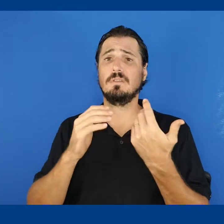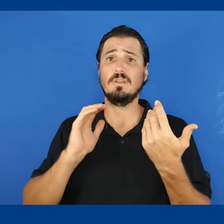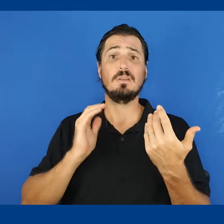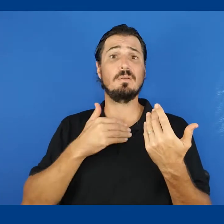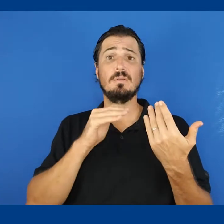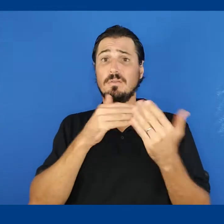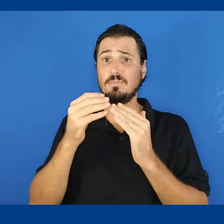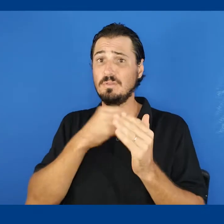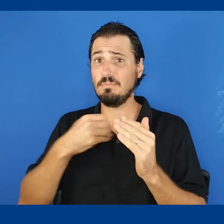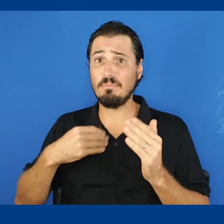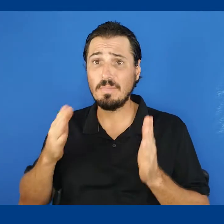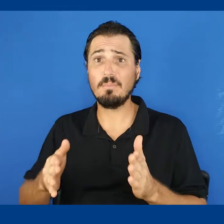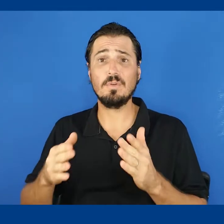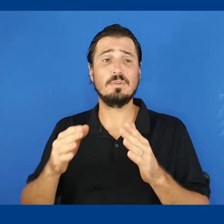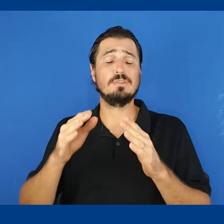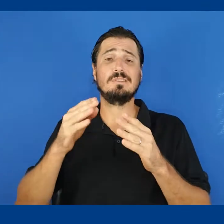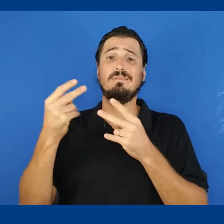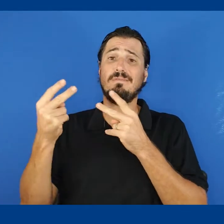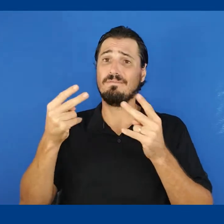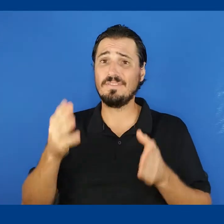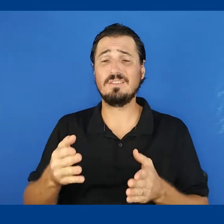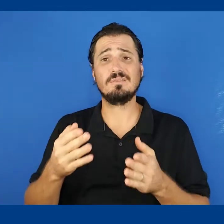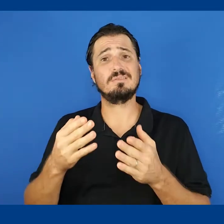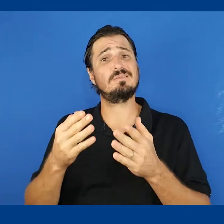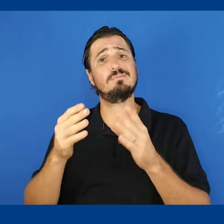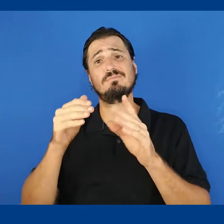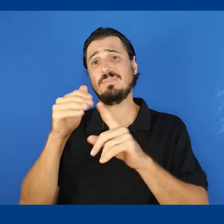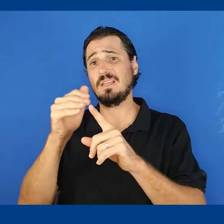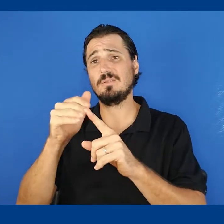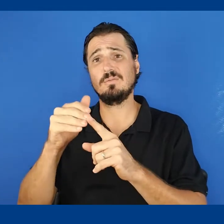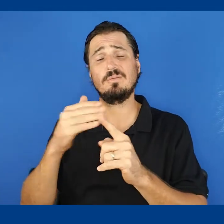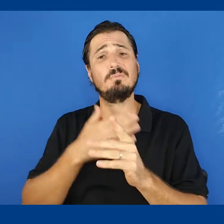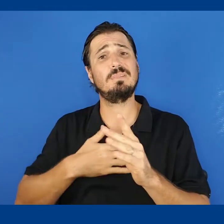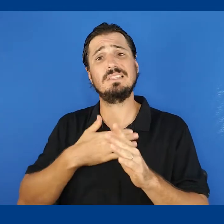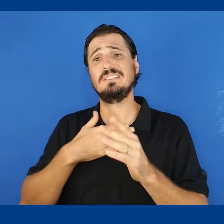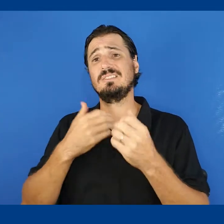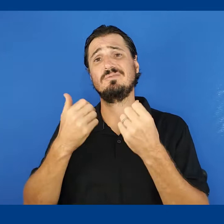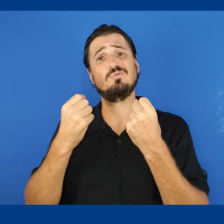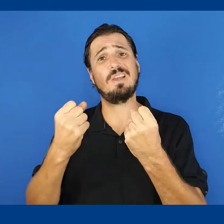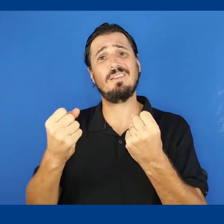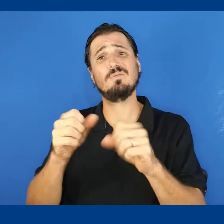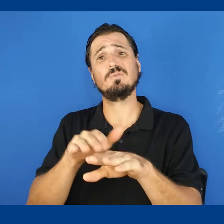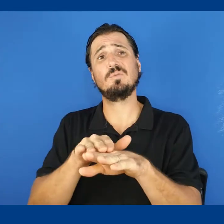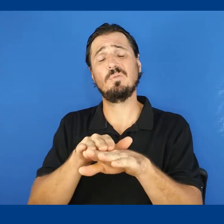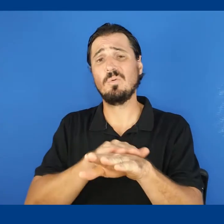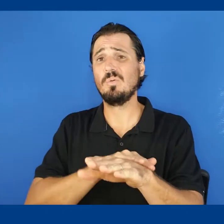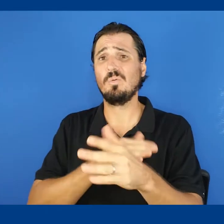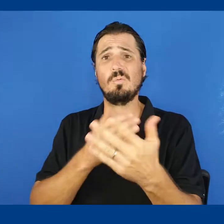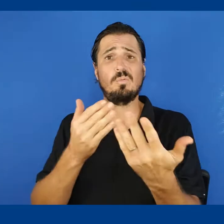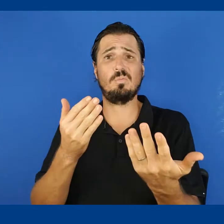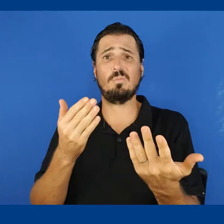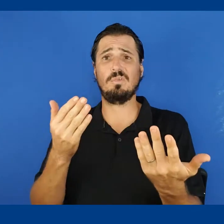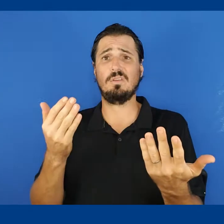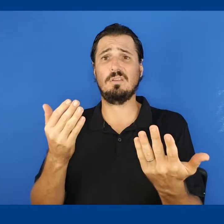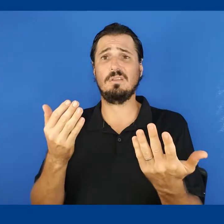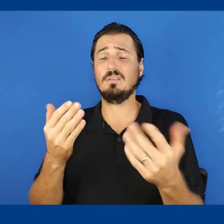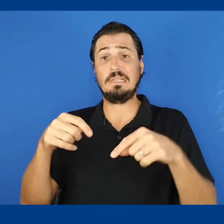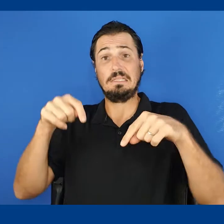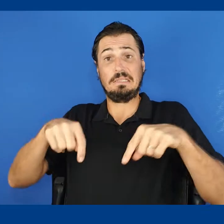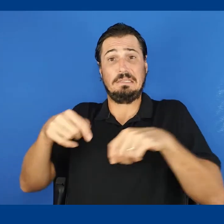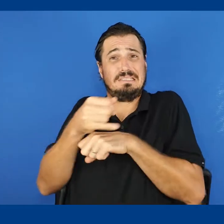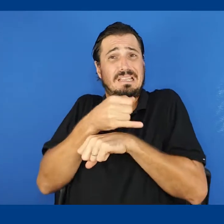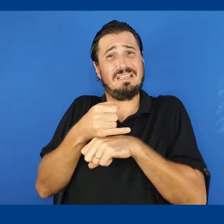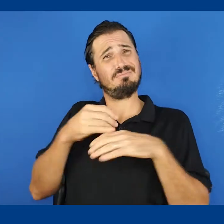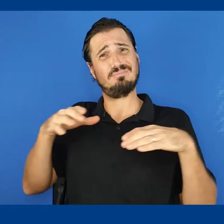community members and visitors, this is a great reminder to please slow down. There is no place on